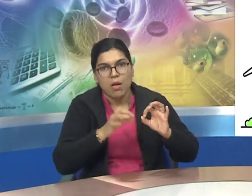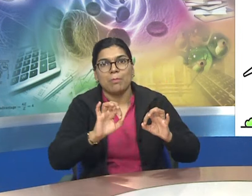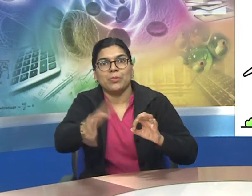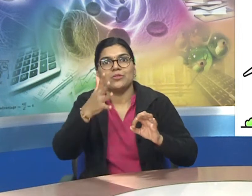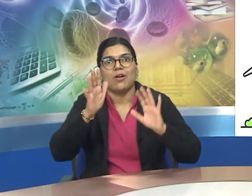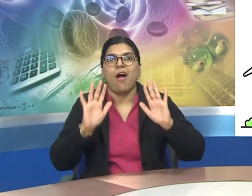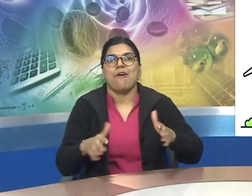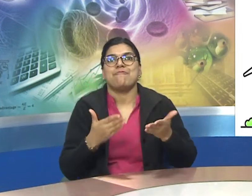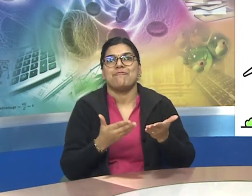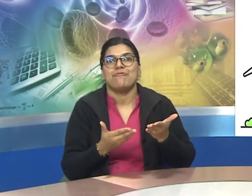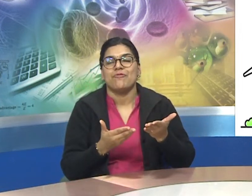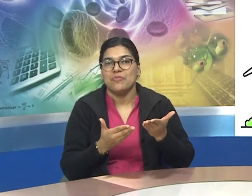water.